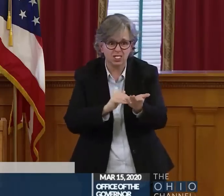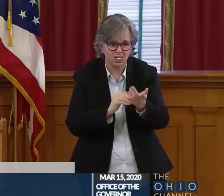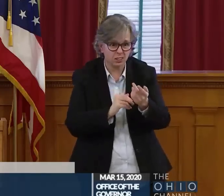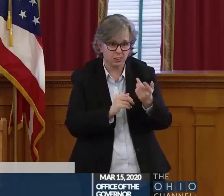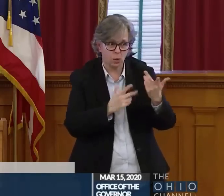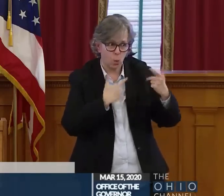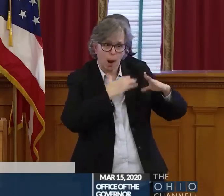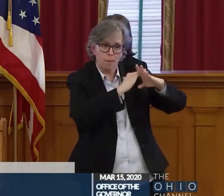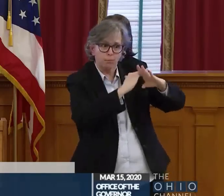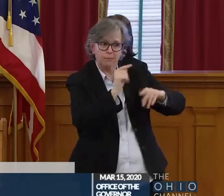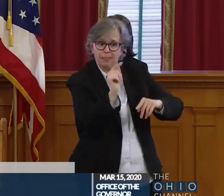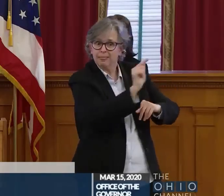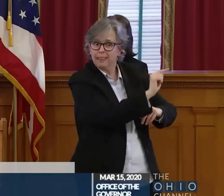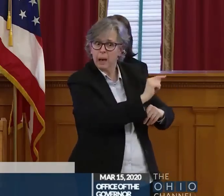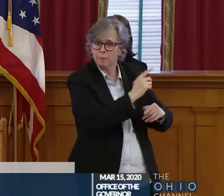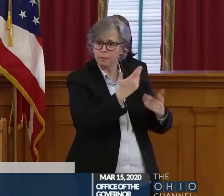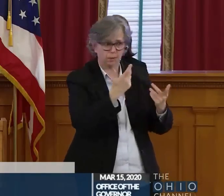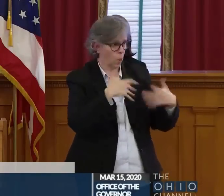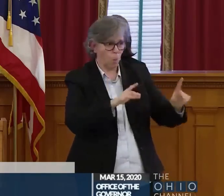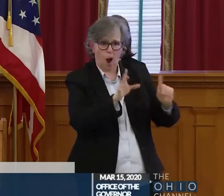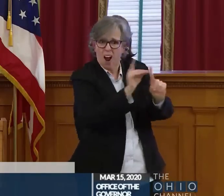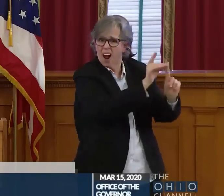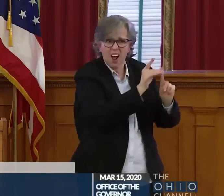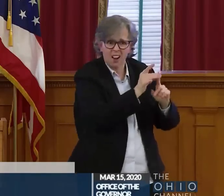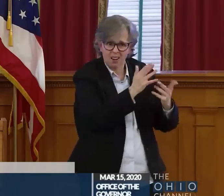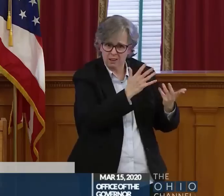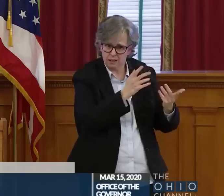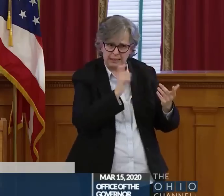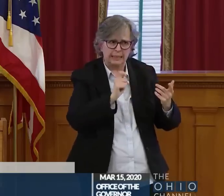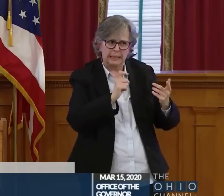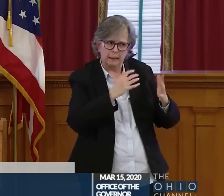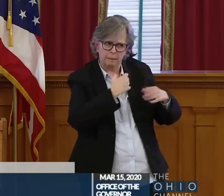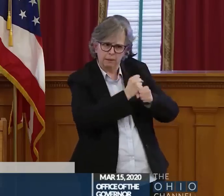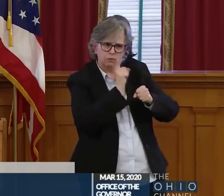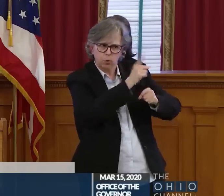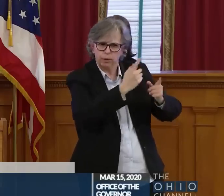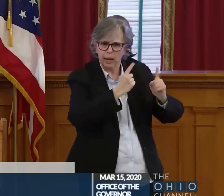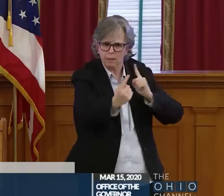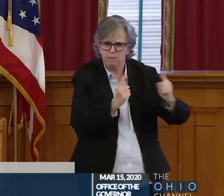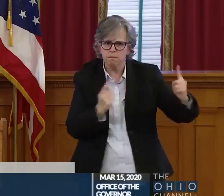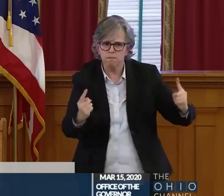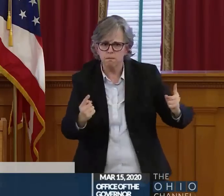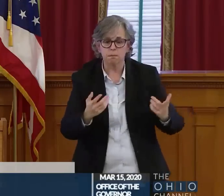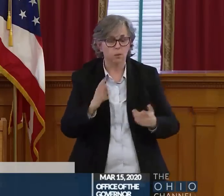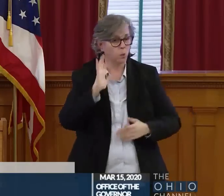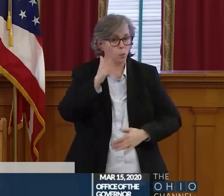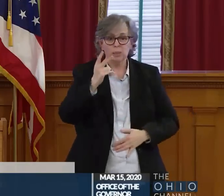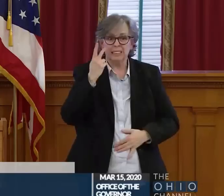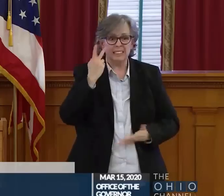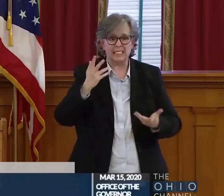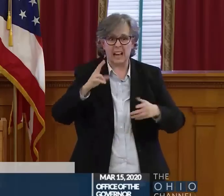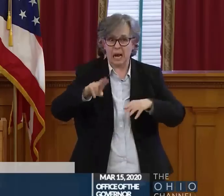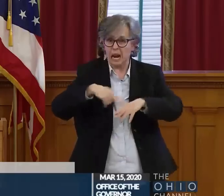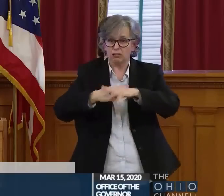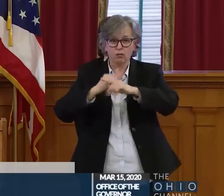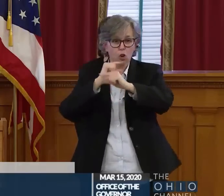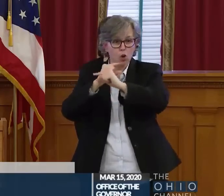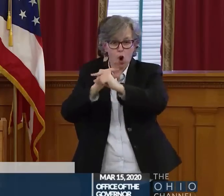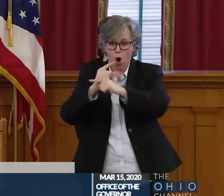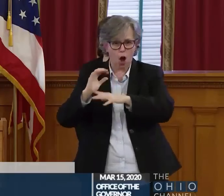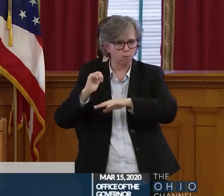Our national Guard and others will be setting up tents and things with beds. We need nurses and doctors. We